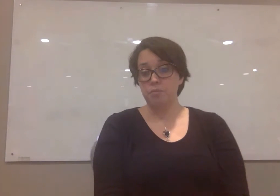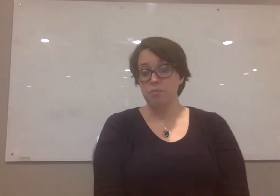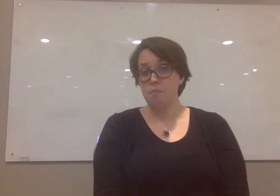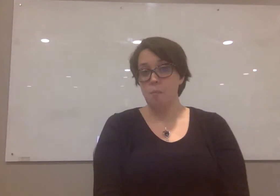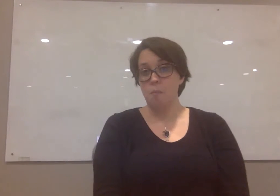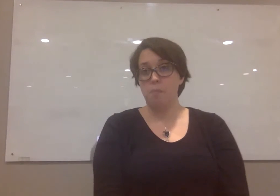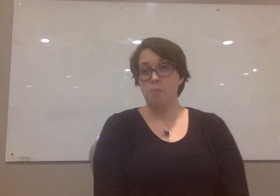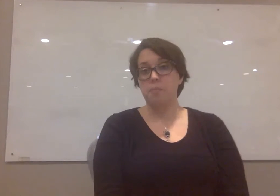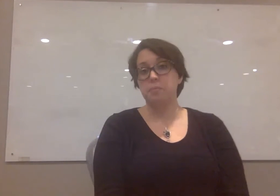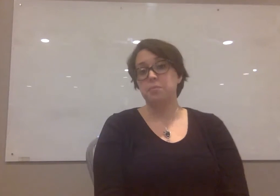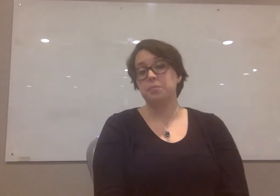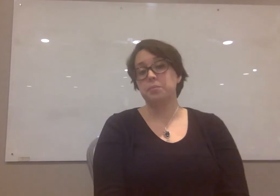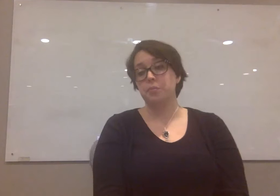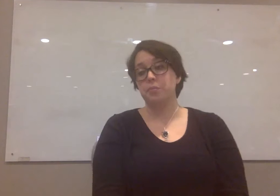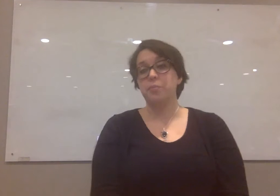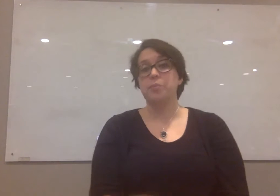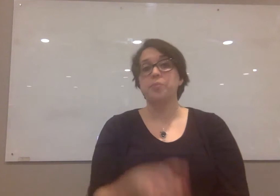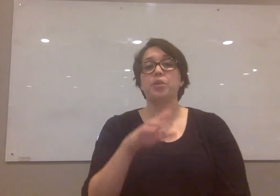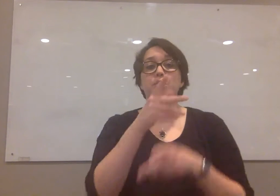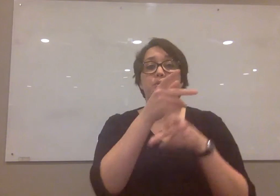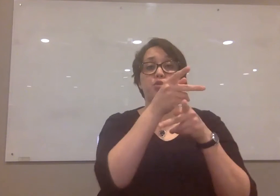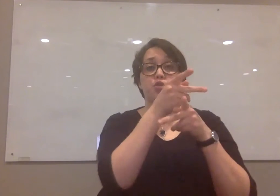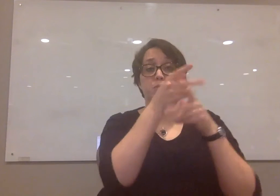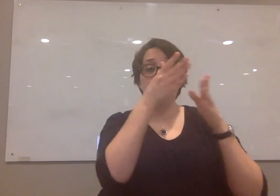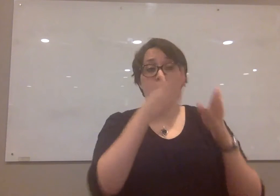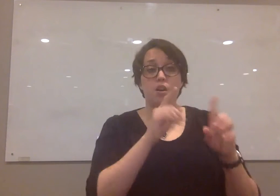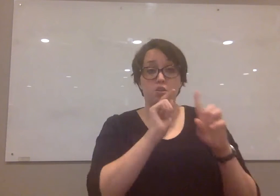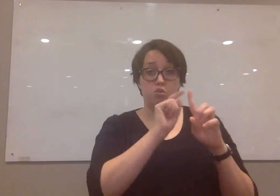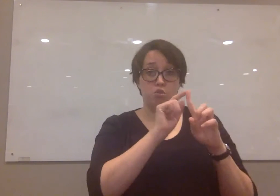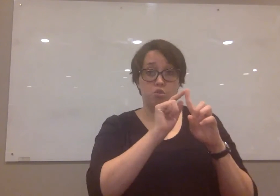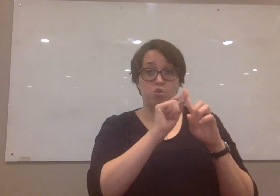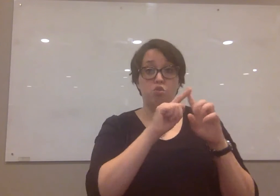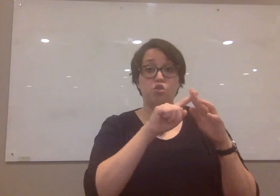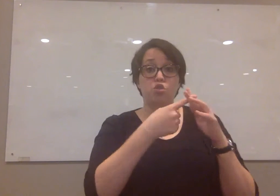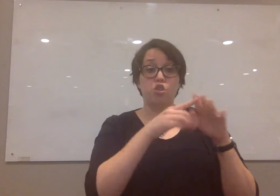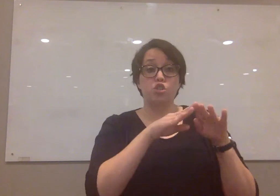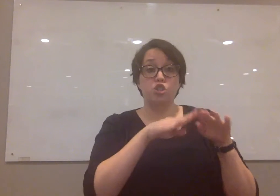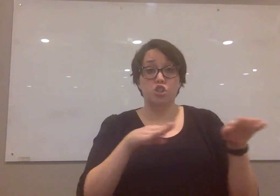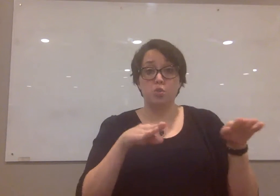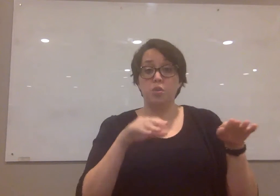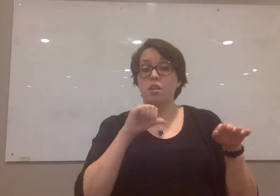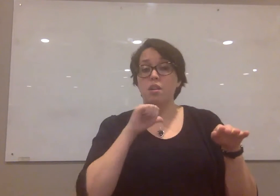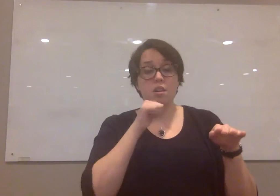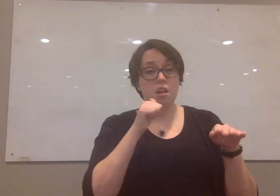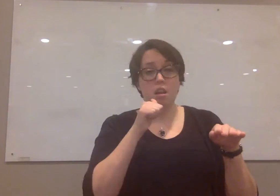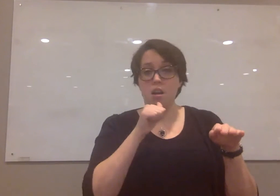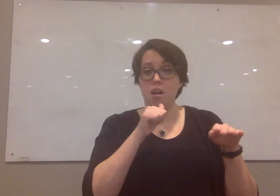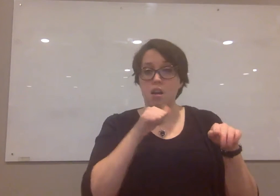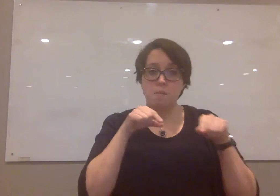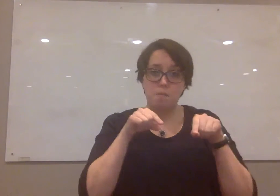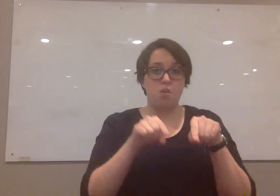When a supervisor starts his children, they don't start in parallel. They start in the order specified.